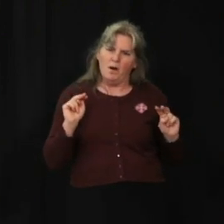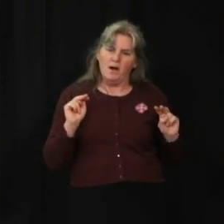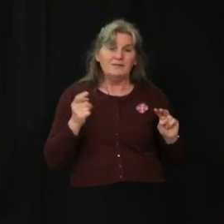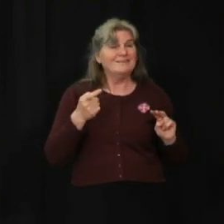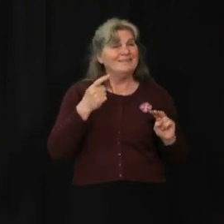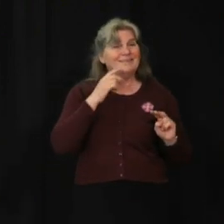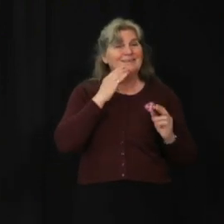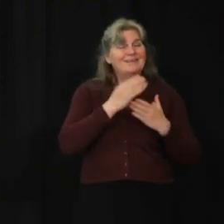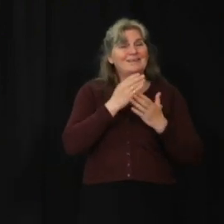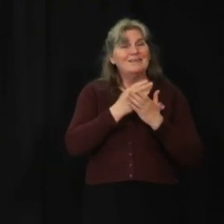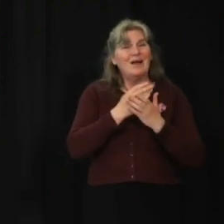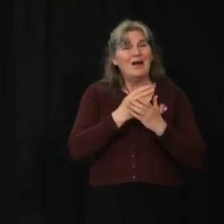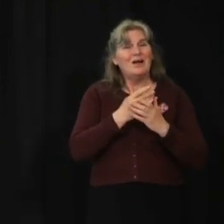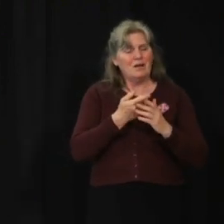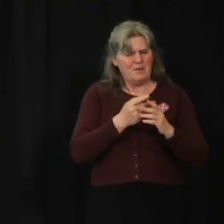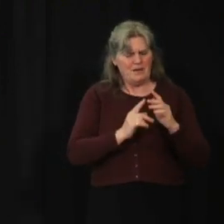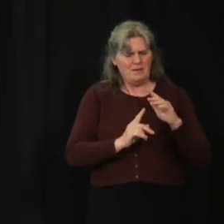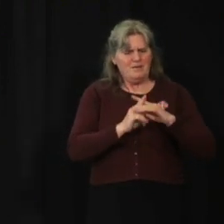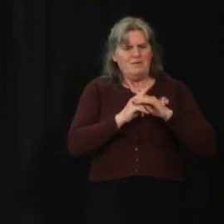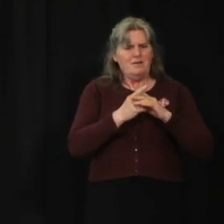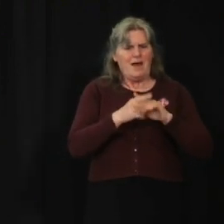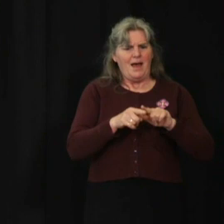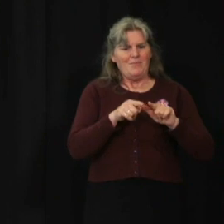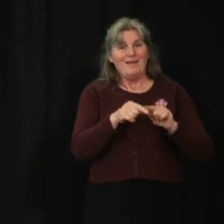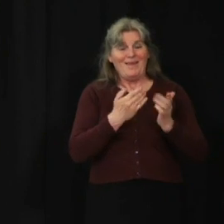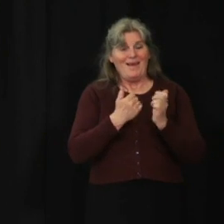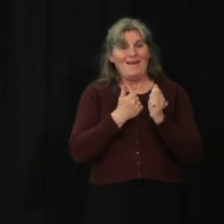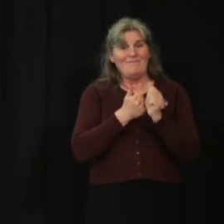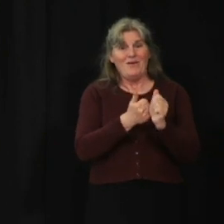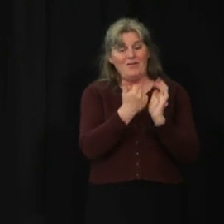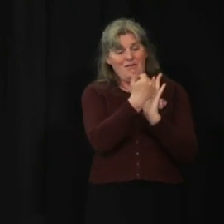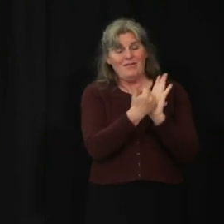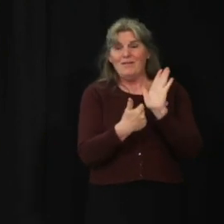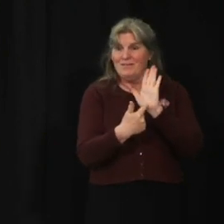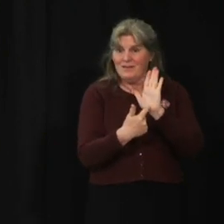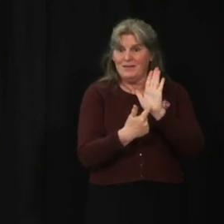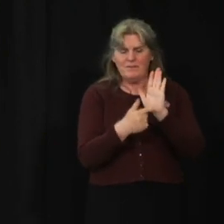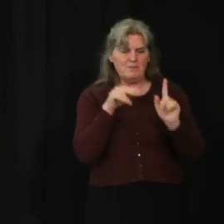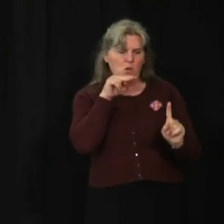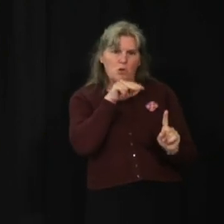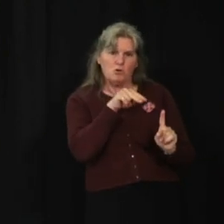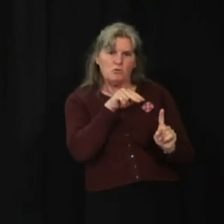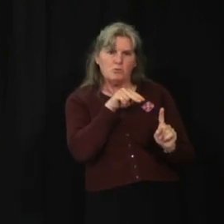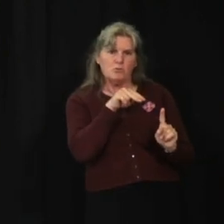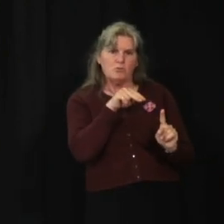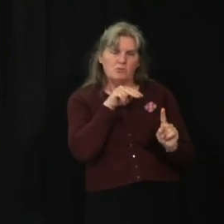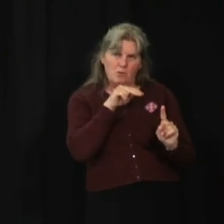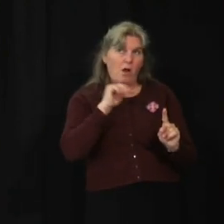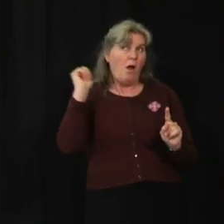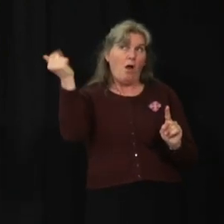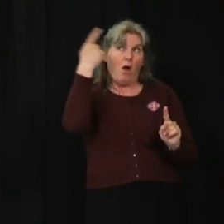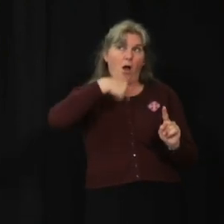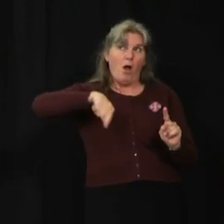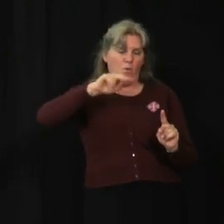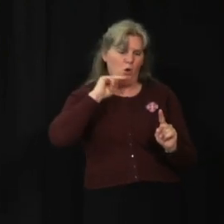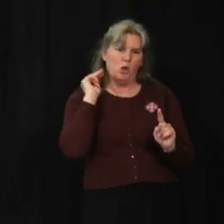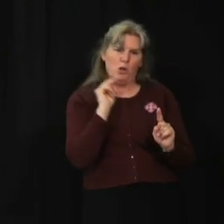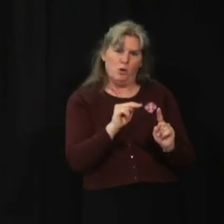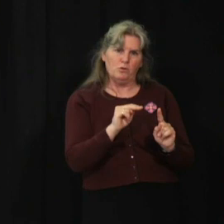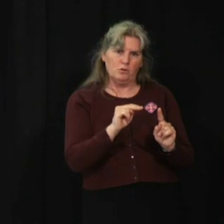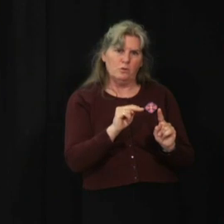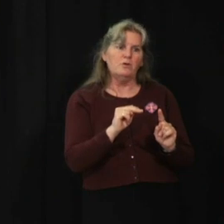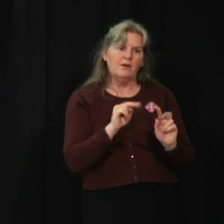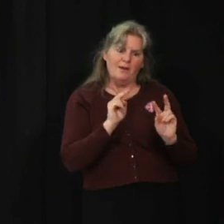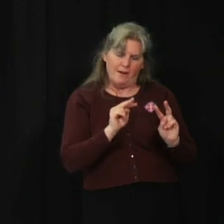that you mentioned, those are our guiding principles. Those are the things that we have to consider. We have to look at as all of these groups, as we